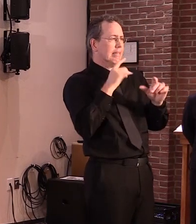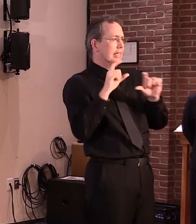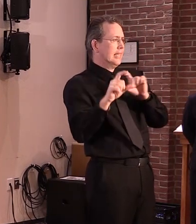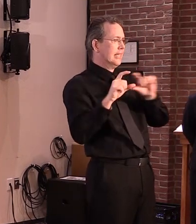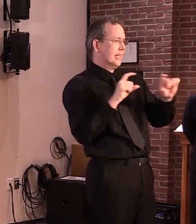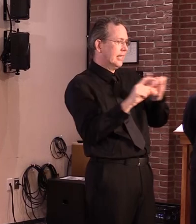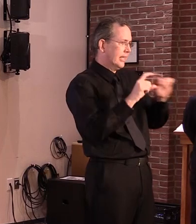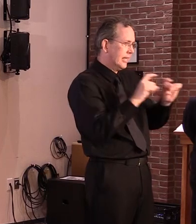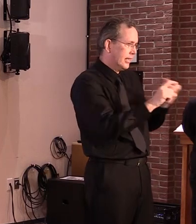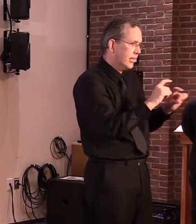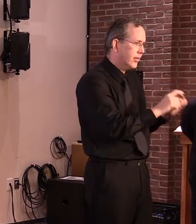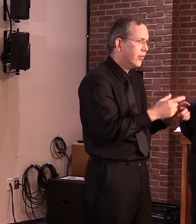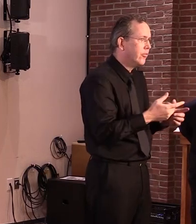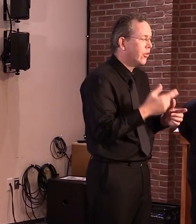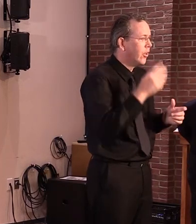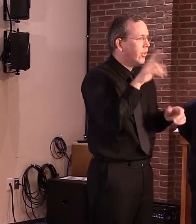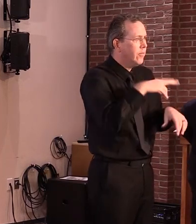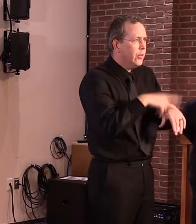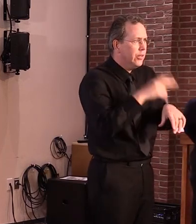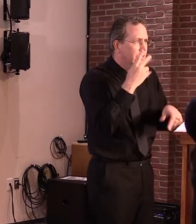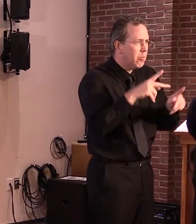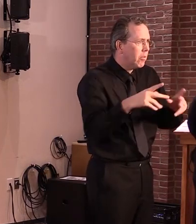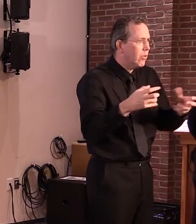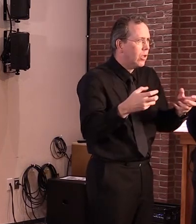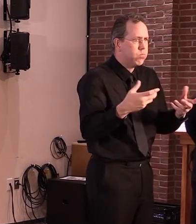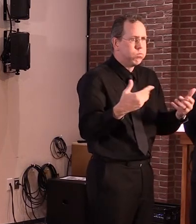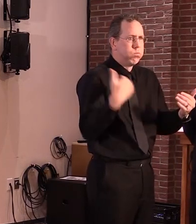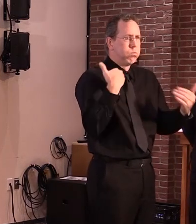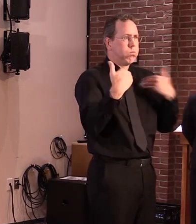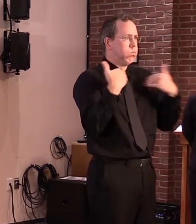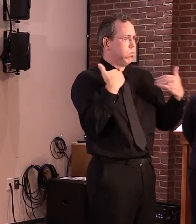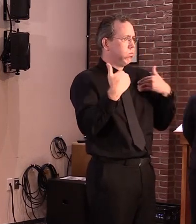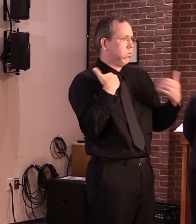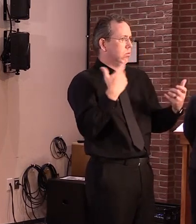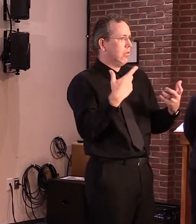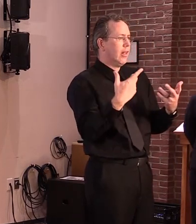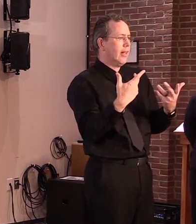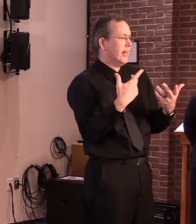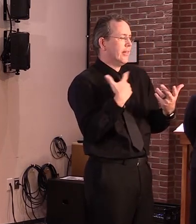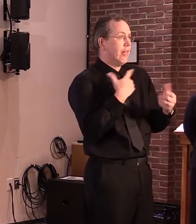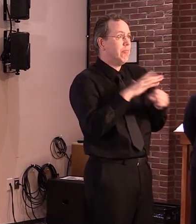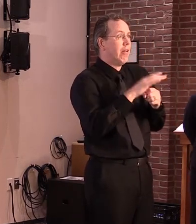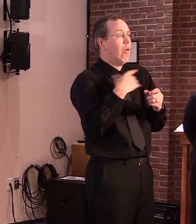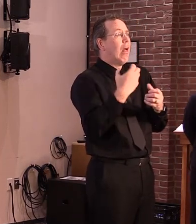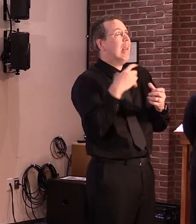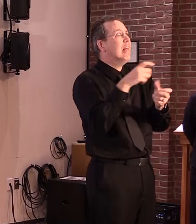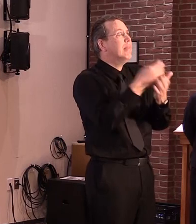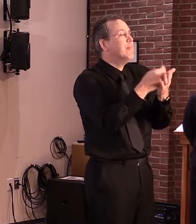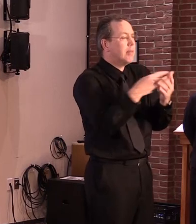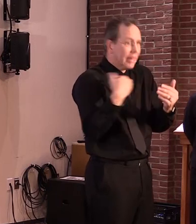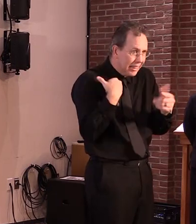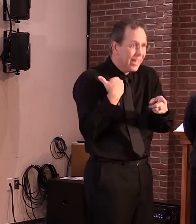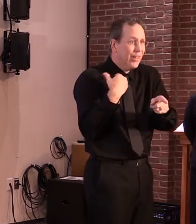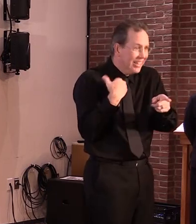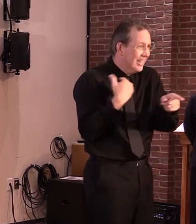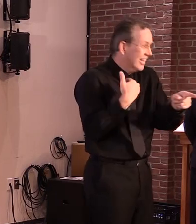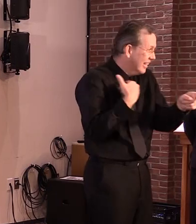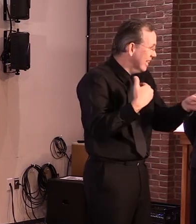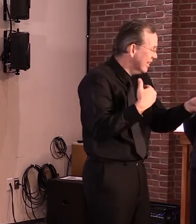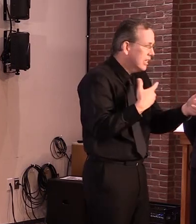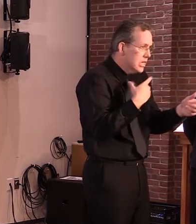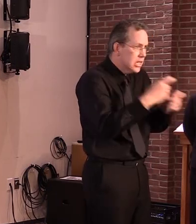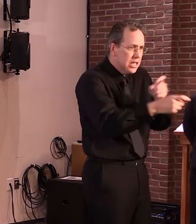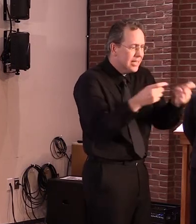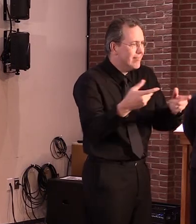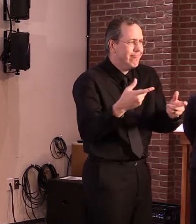But there are a number of different needs throughout Vermont, and there's just not enough money to go around. So we have to look at things in the aggregate and make sure that we